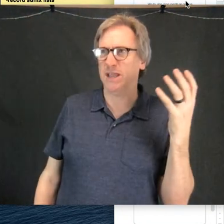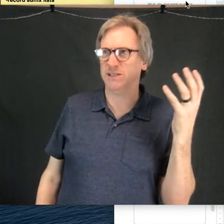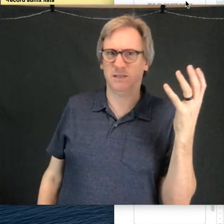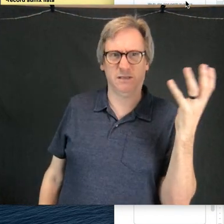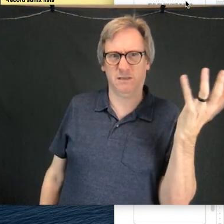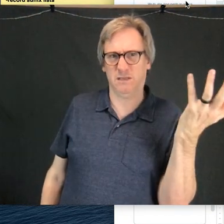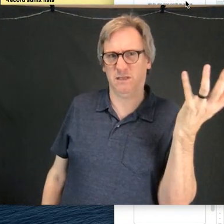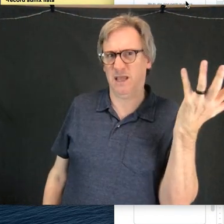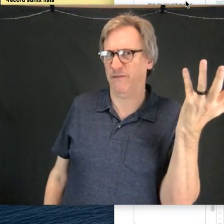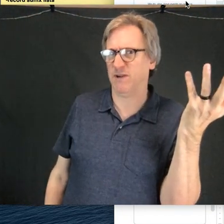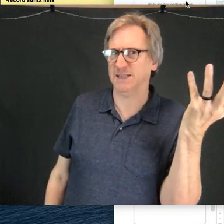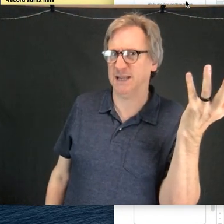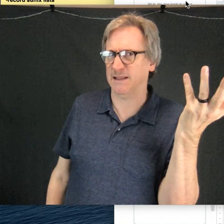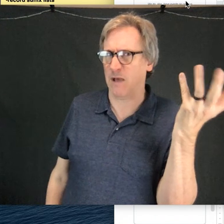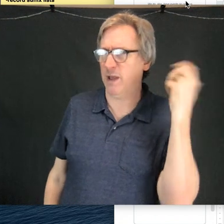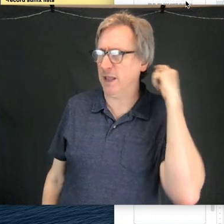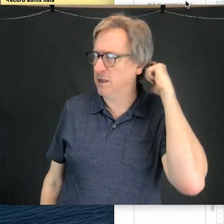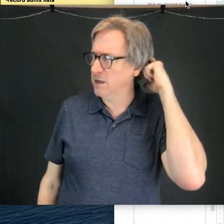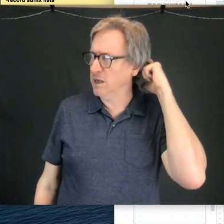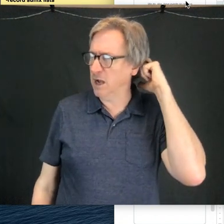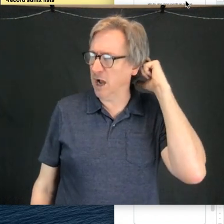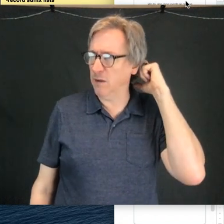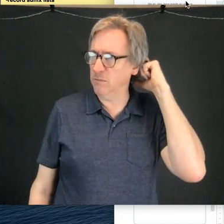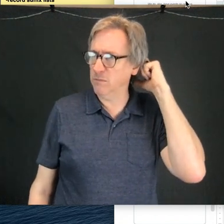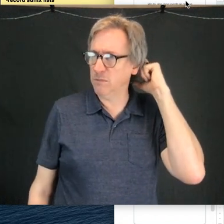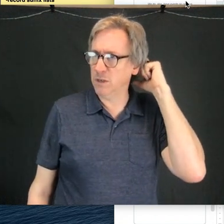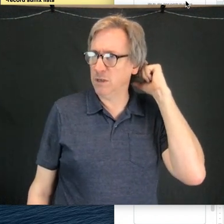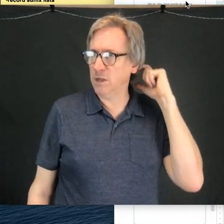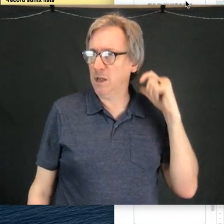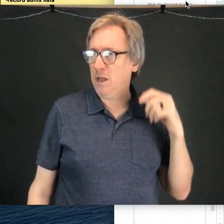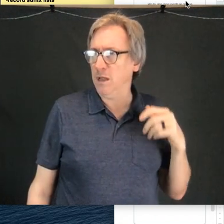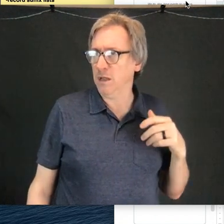what are ways they phrased it that way? I